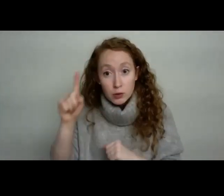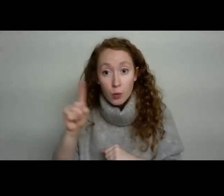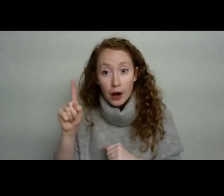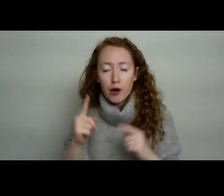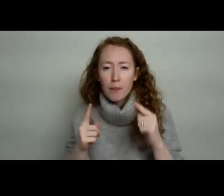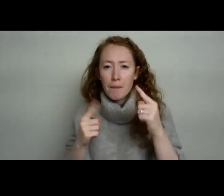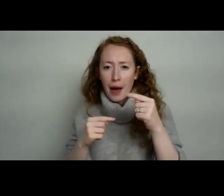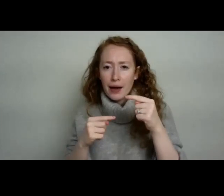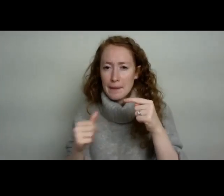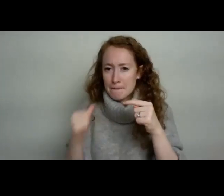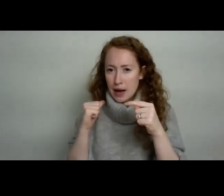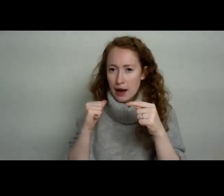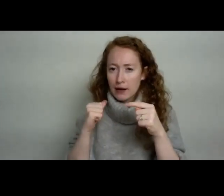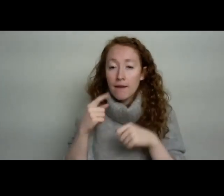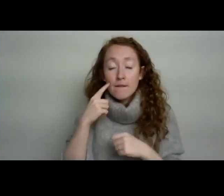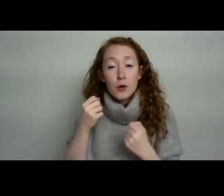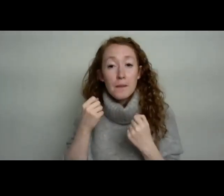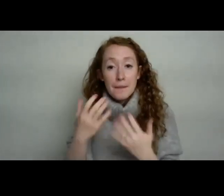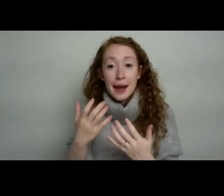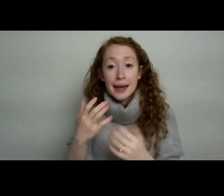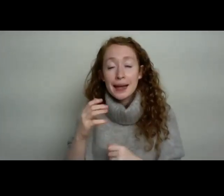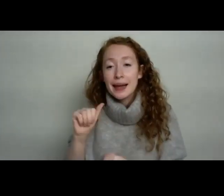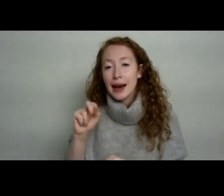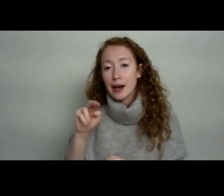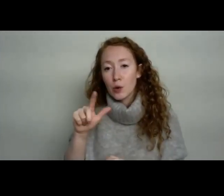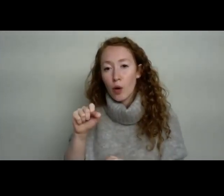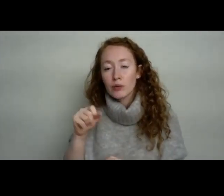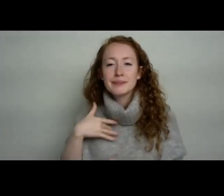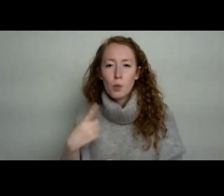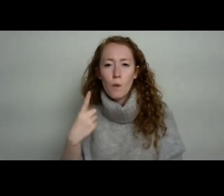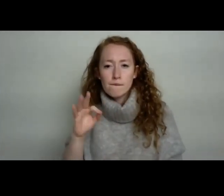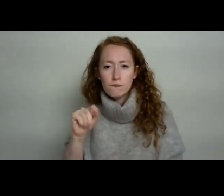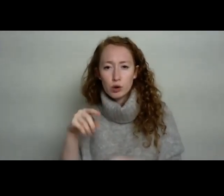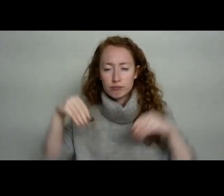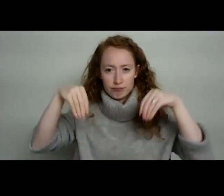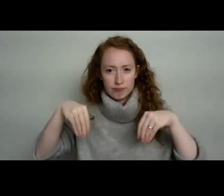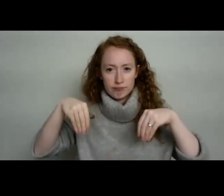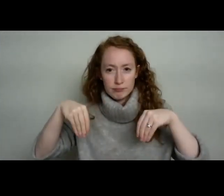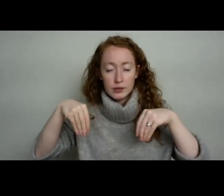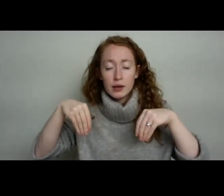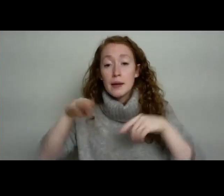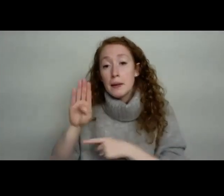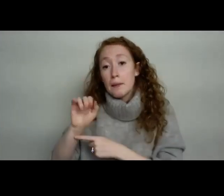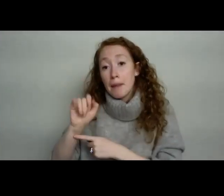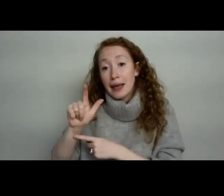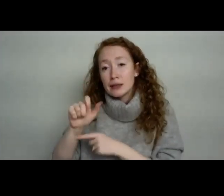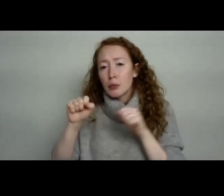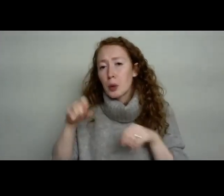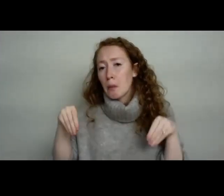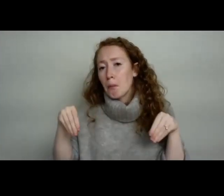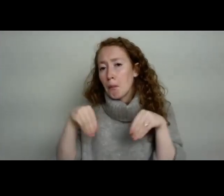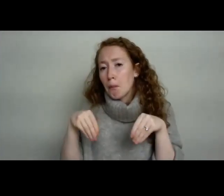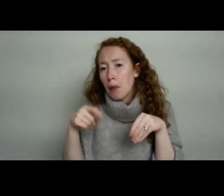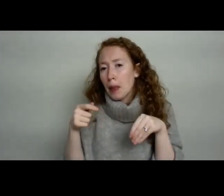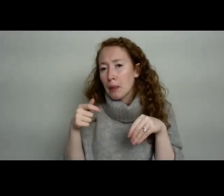is. For many tender annuals, it's a foot, like basil and zinnias are 1 foot. You could have the basil a little bit closer